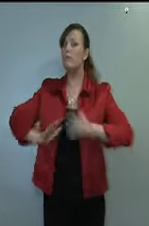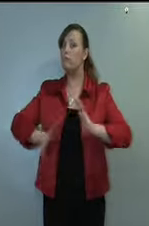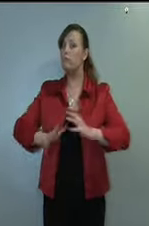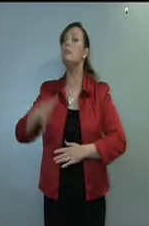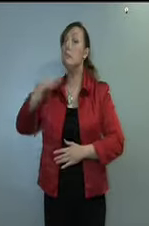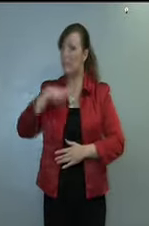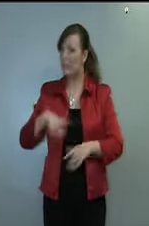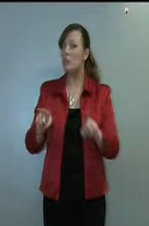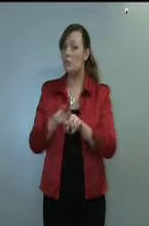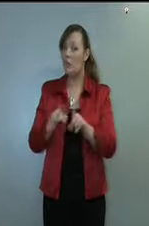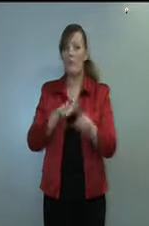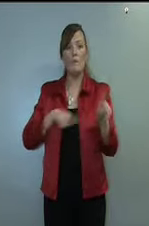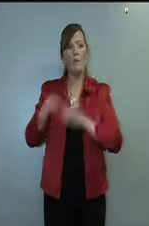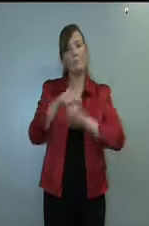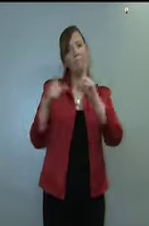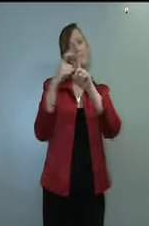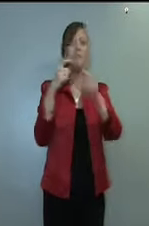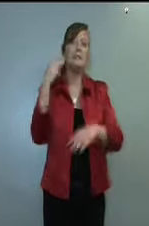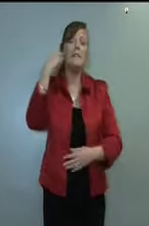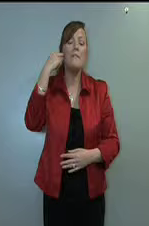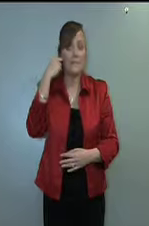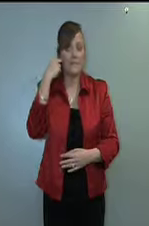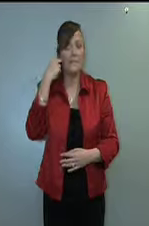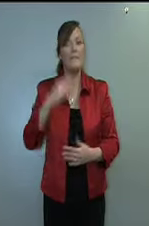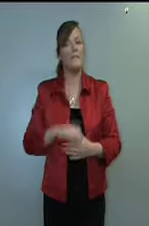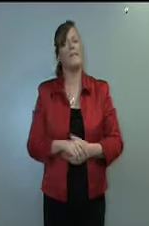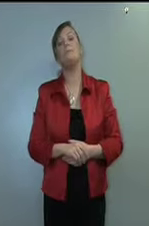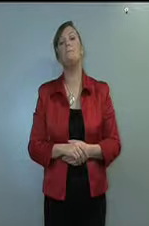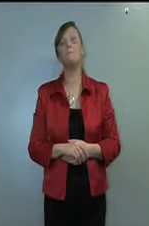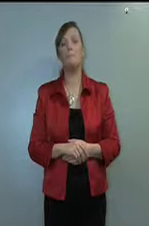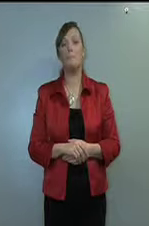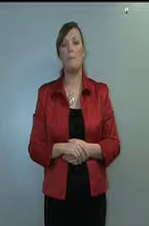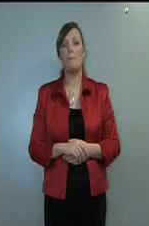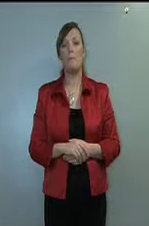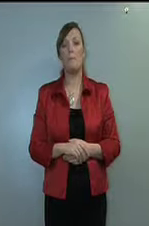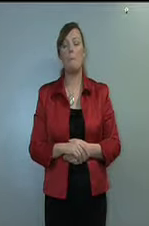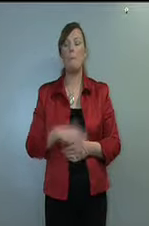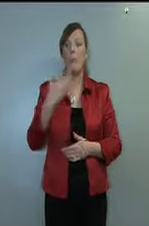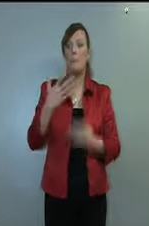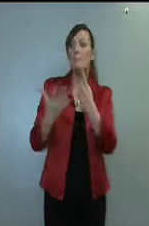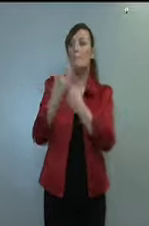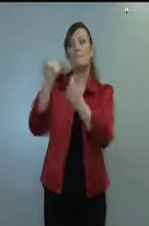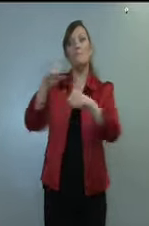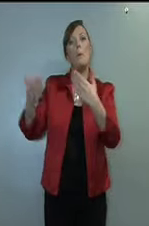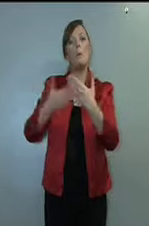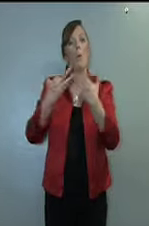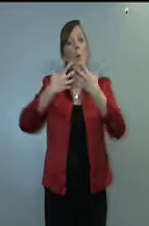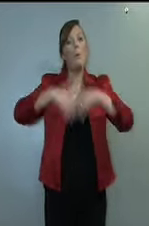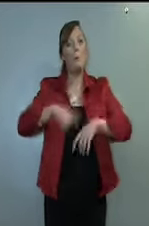interpreted performances should also be made available for deaf audience members. We invested in more